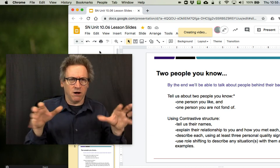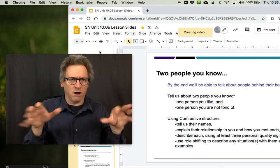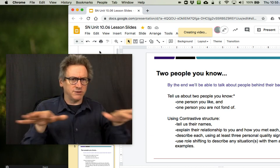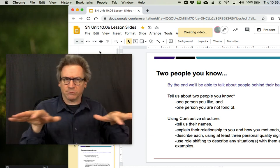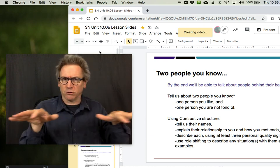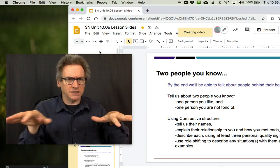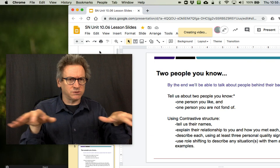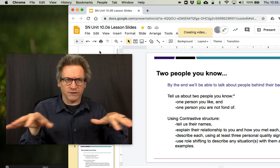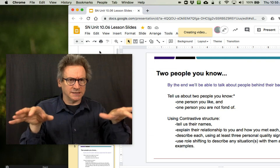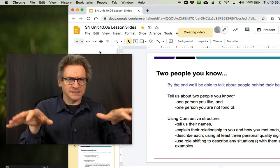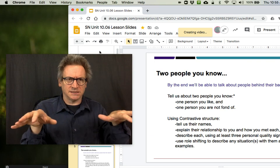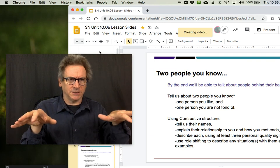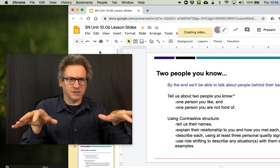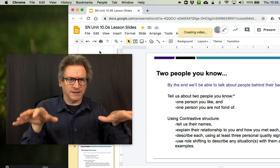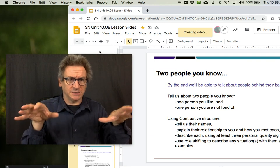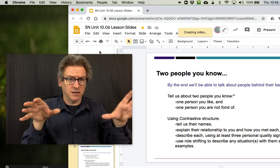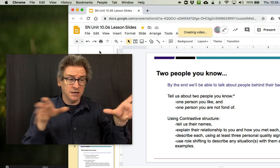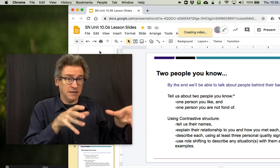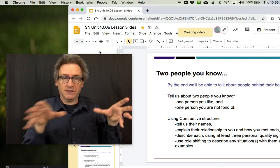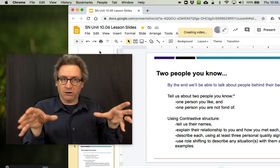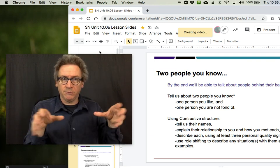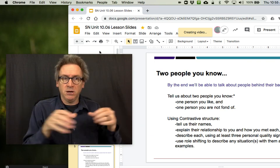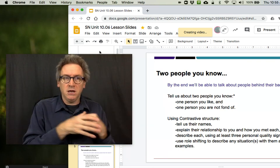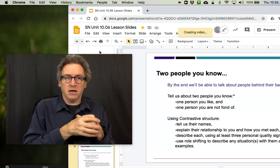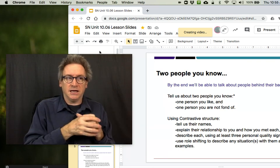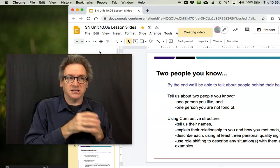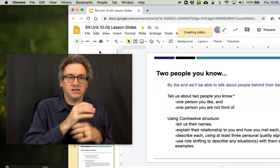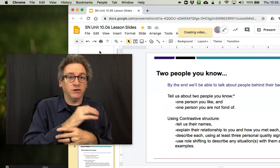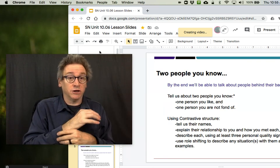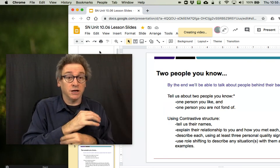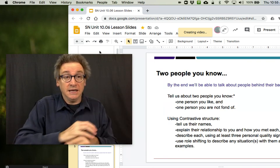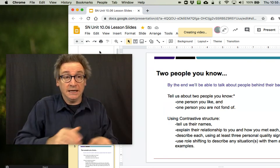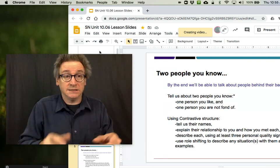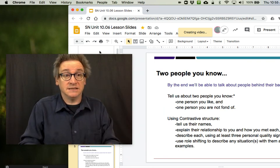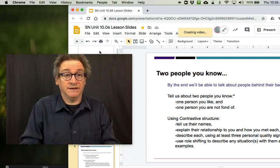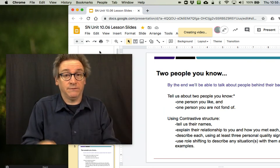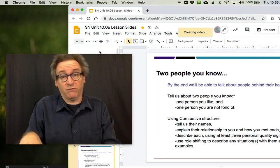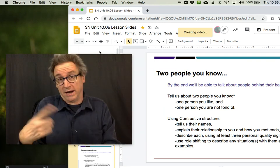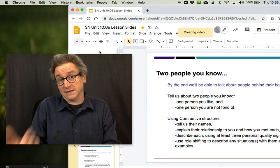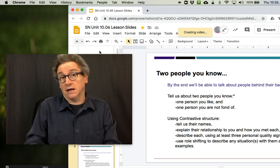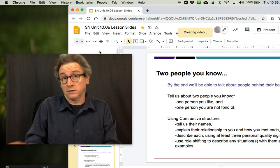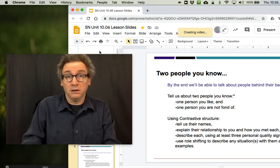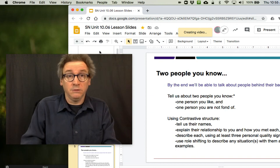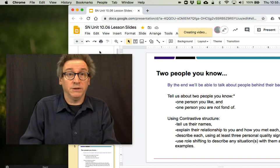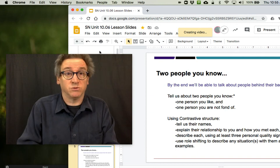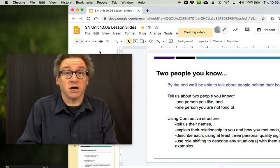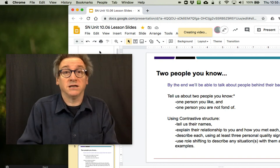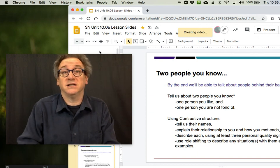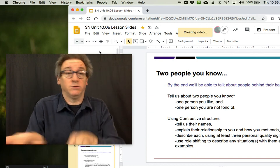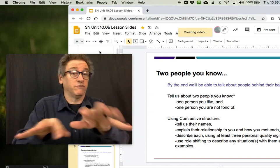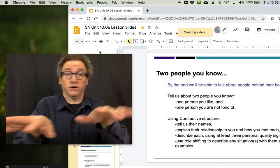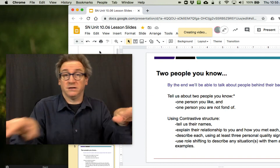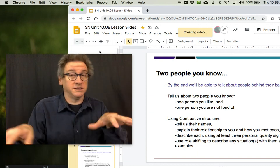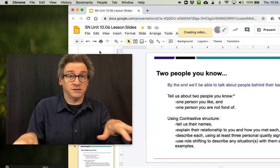kind of object permanence where they can set something in space and keep it there. It's a skill that you're going to need to develop for ASL, because we're